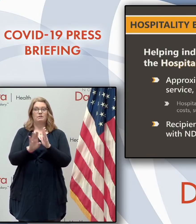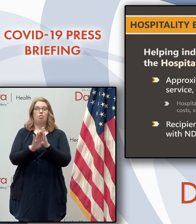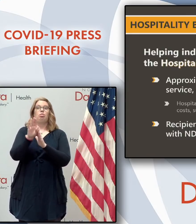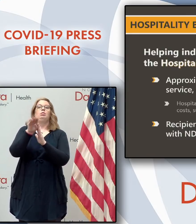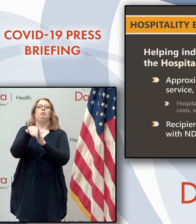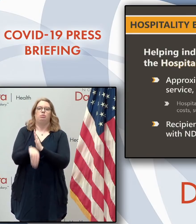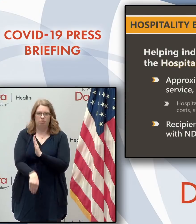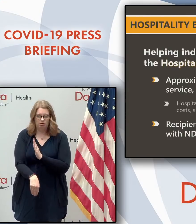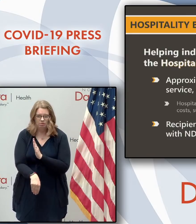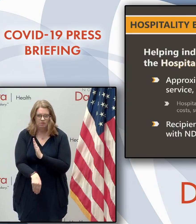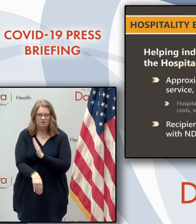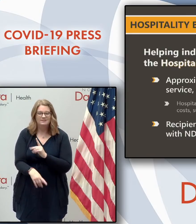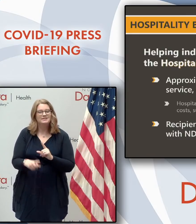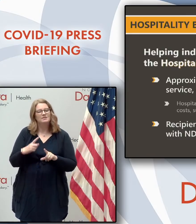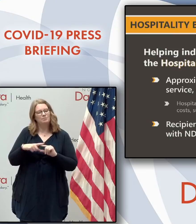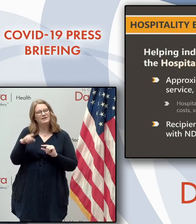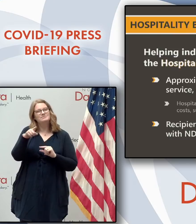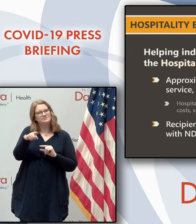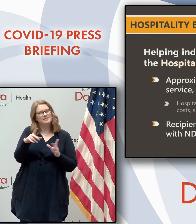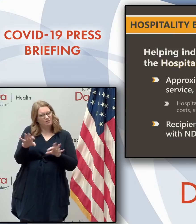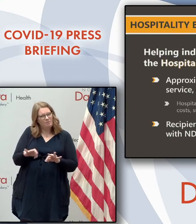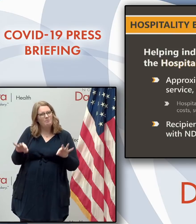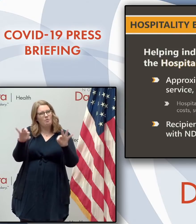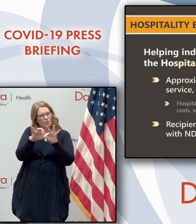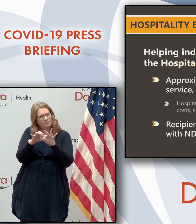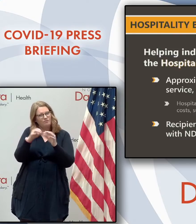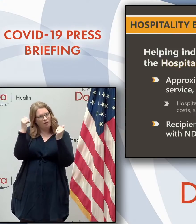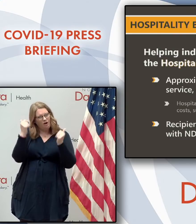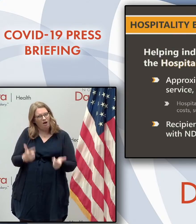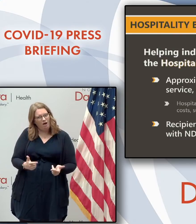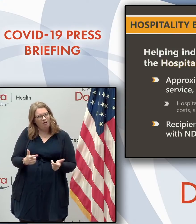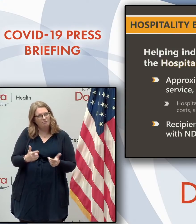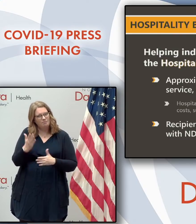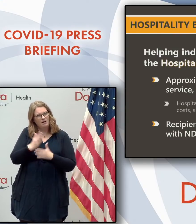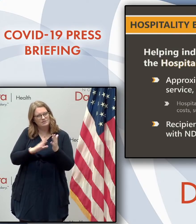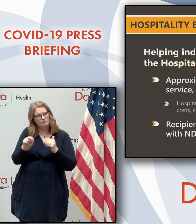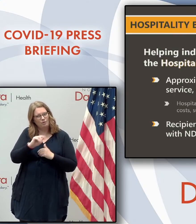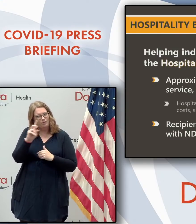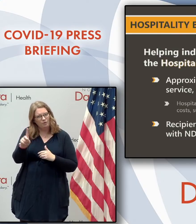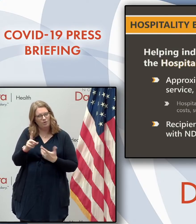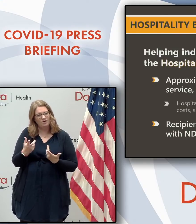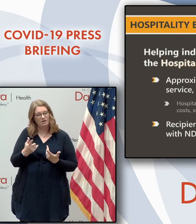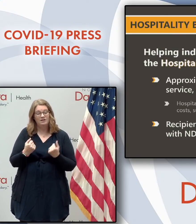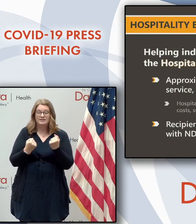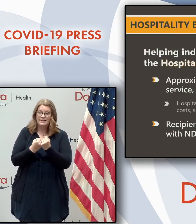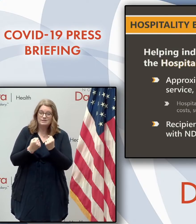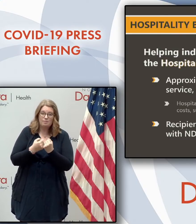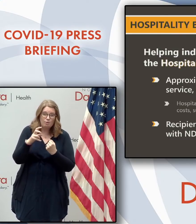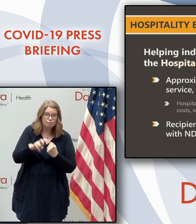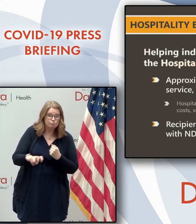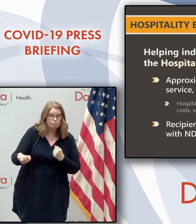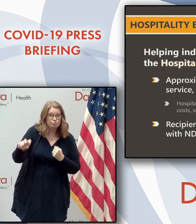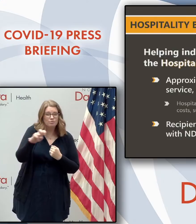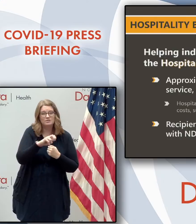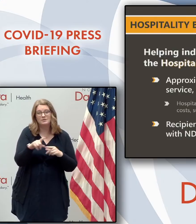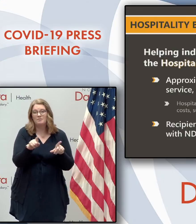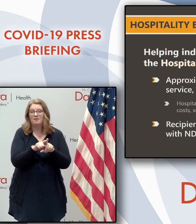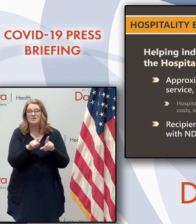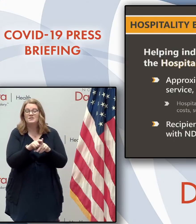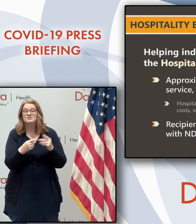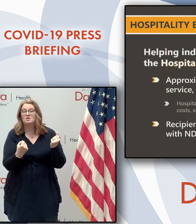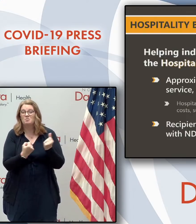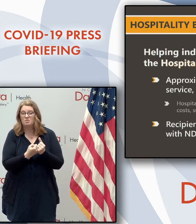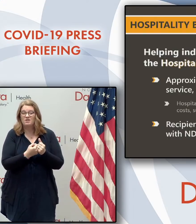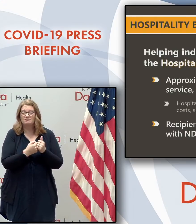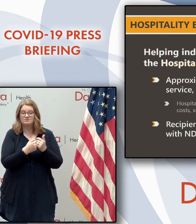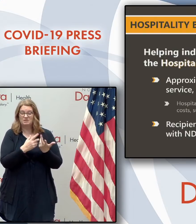they're pillars in both our rural and urban communities across North Dakota, and they're vital for employment. They support tourism and they support quality of life for